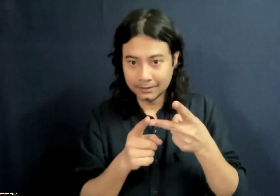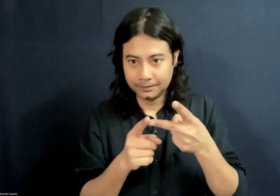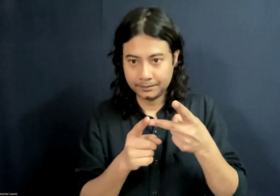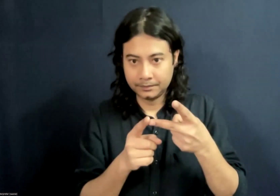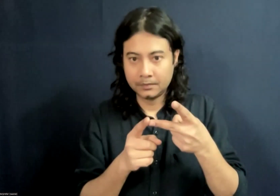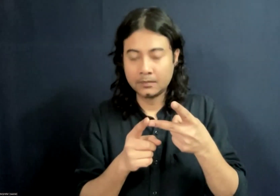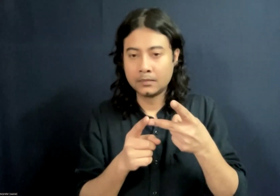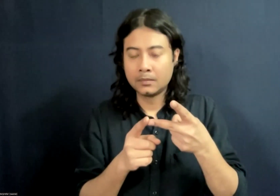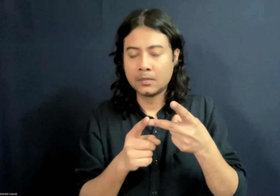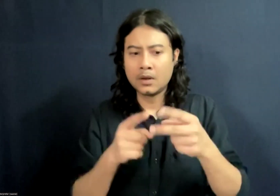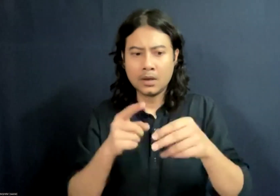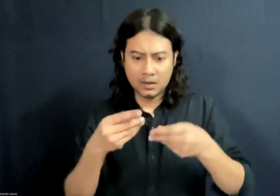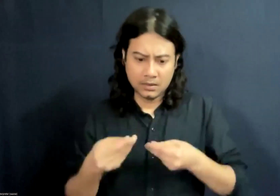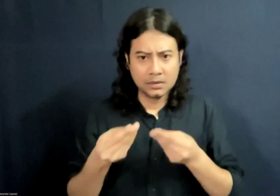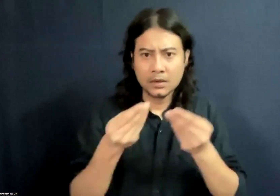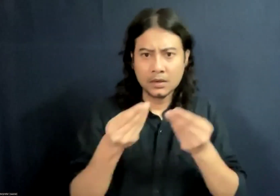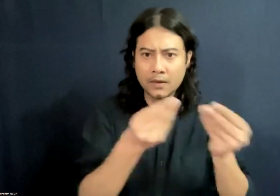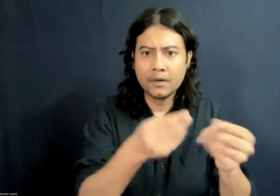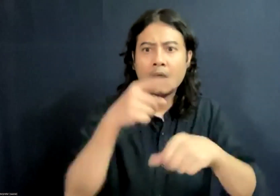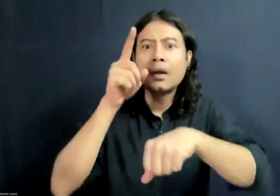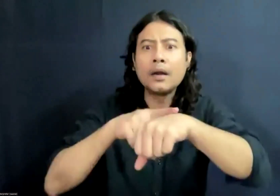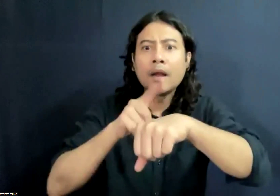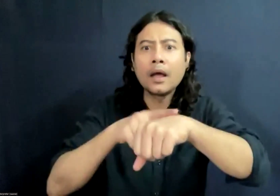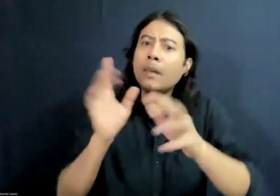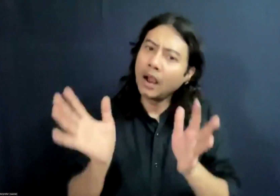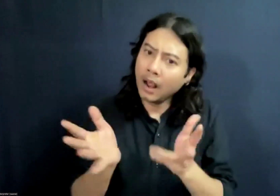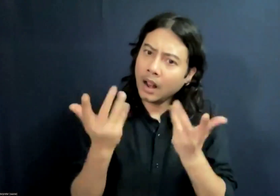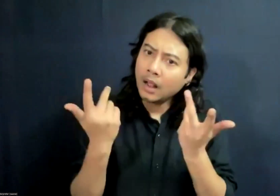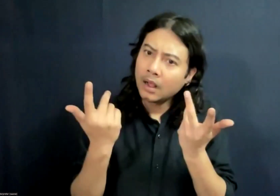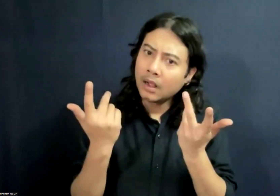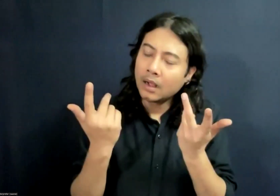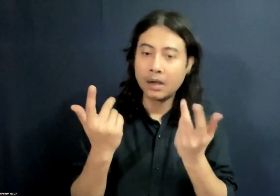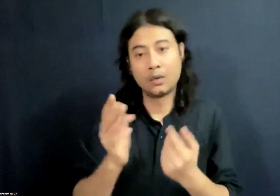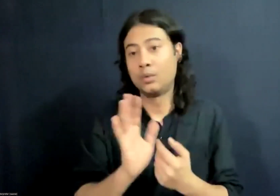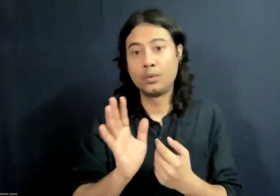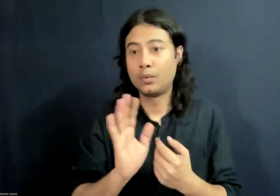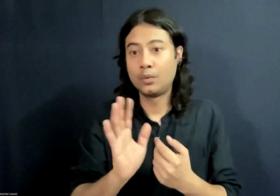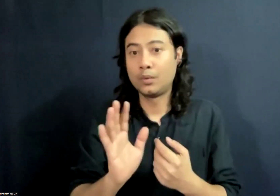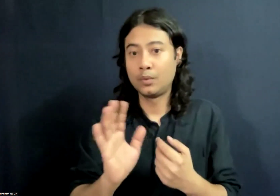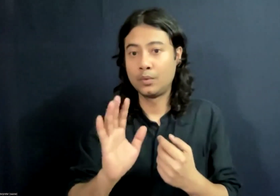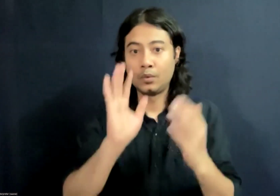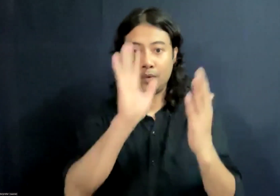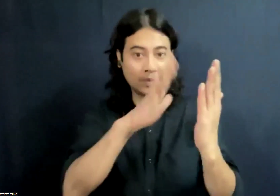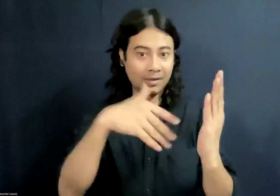means like yesterday was Ekadashi. So it is said Ekadashi is a very, very